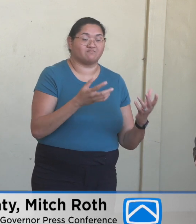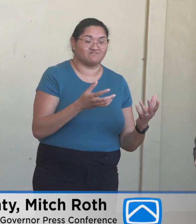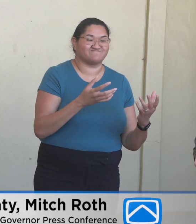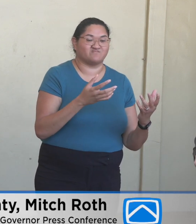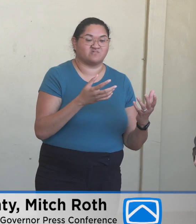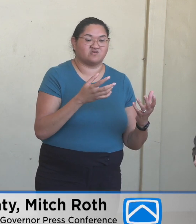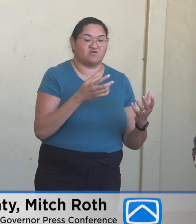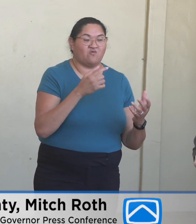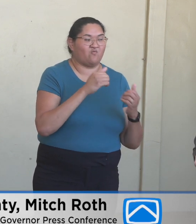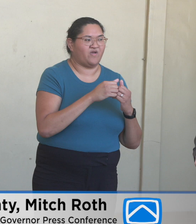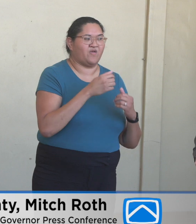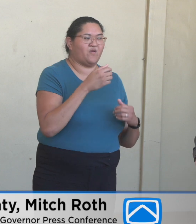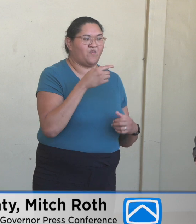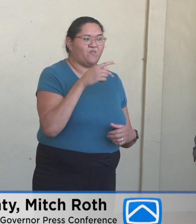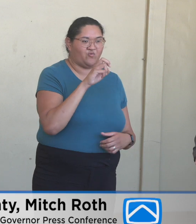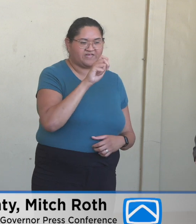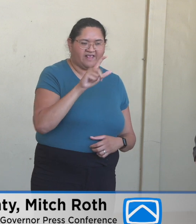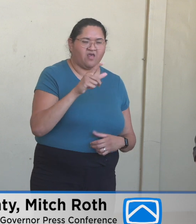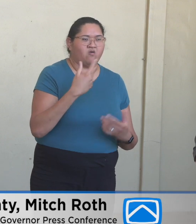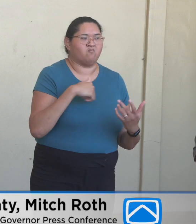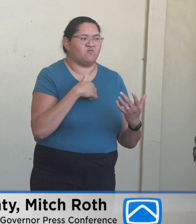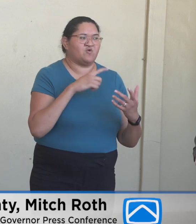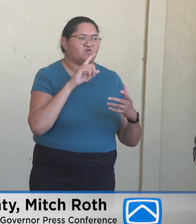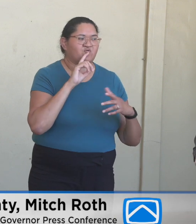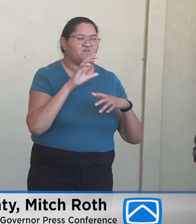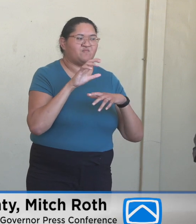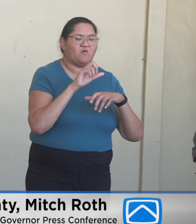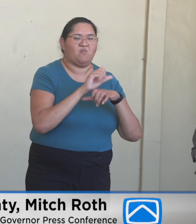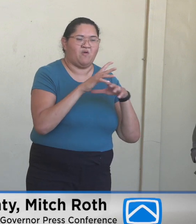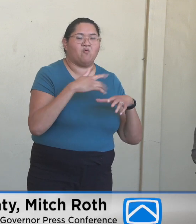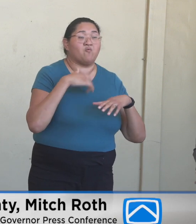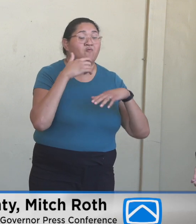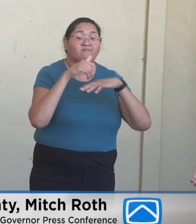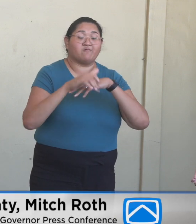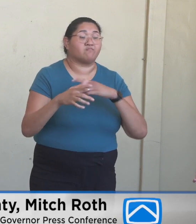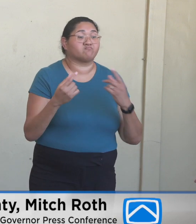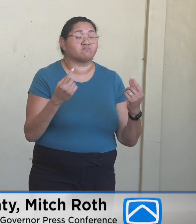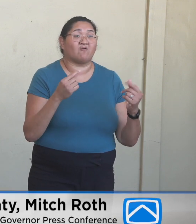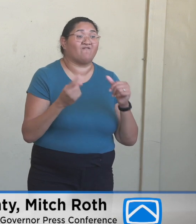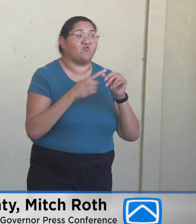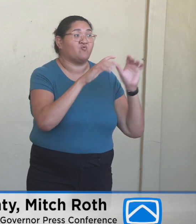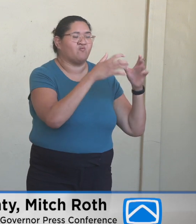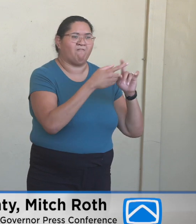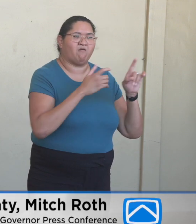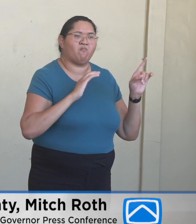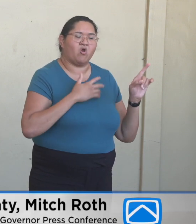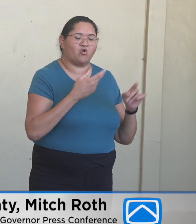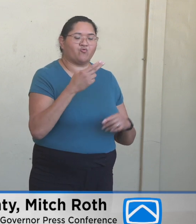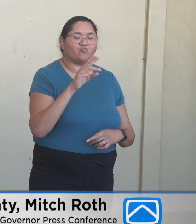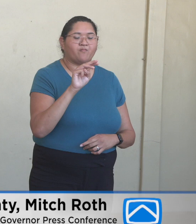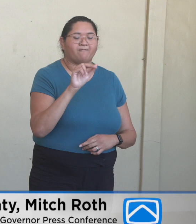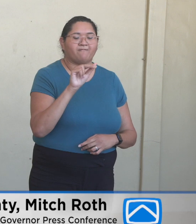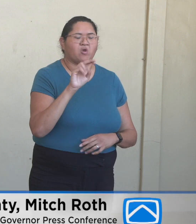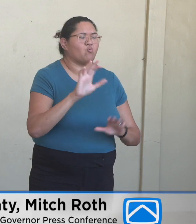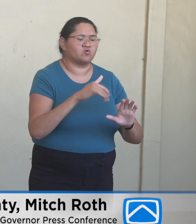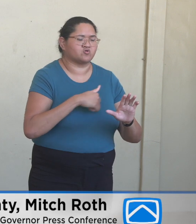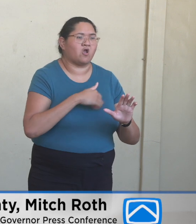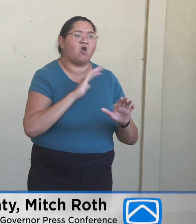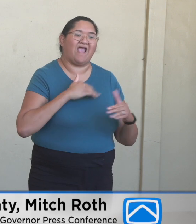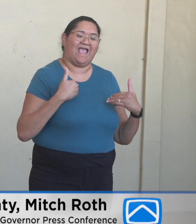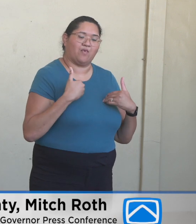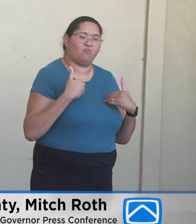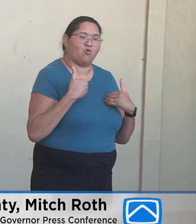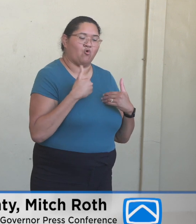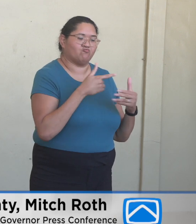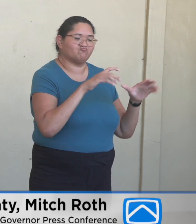personnel, we've also sent a lot of personnel. I think the first people to come over were from our Humane Society, or excuse me, our animal